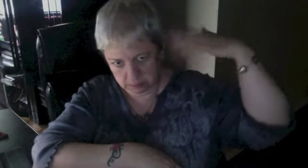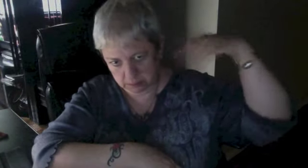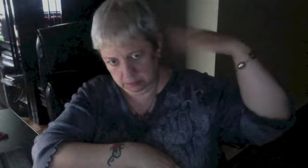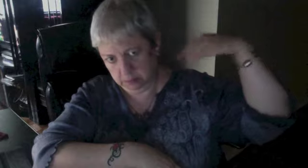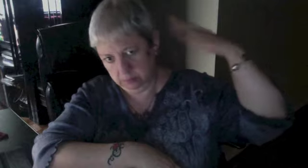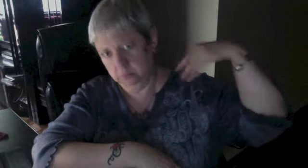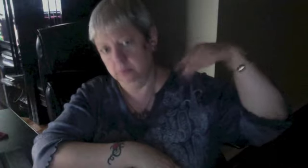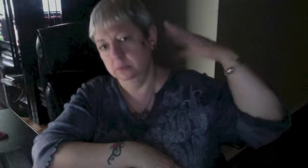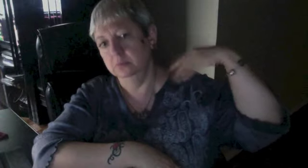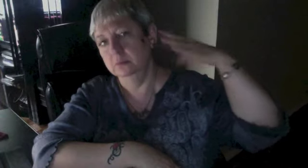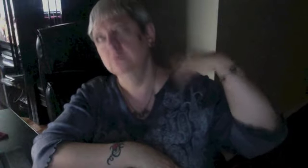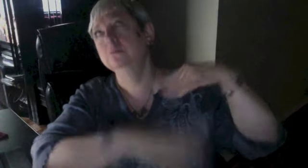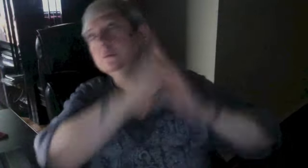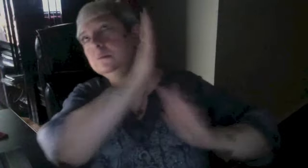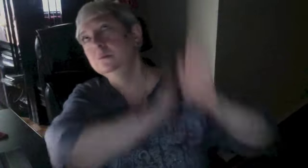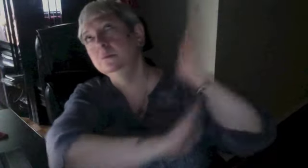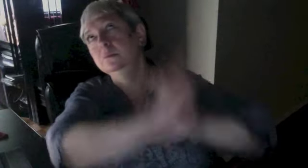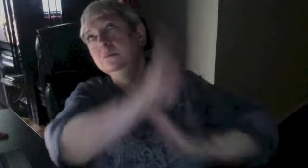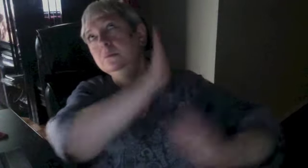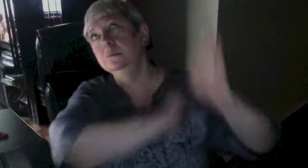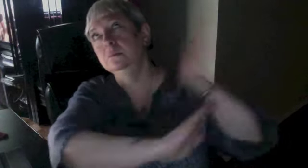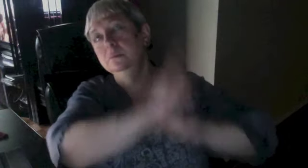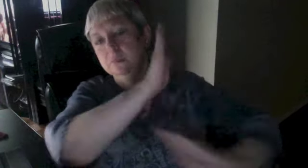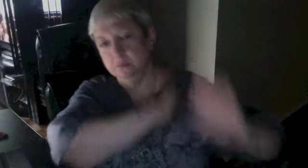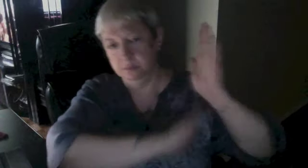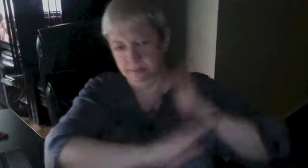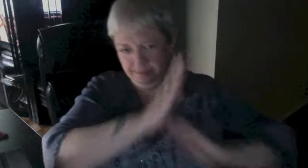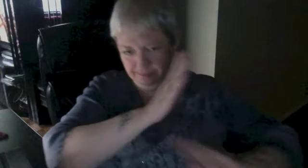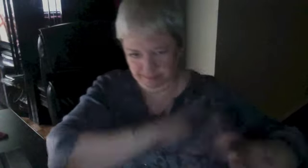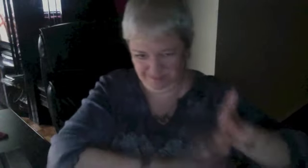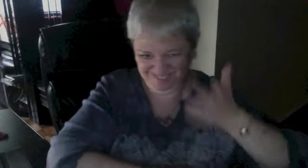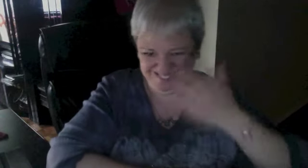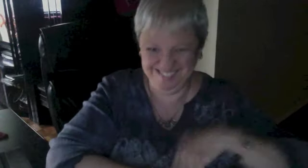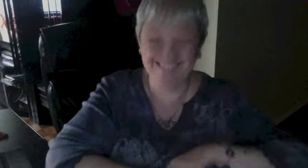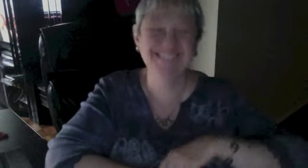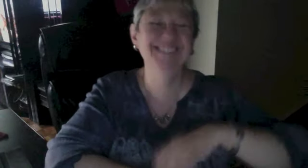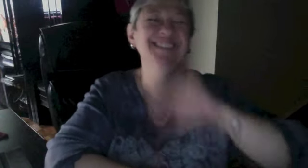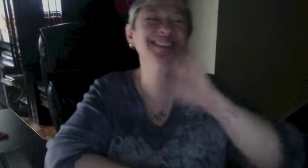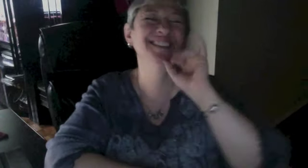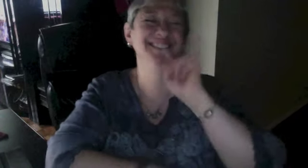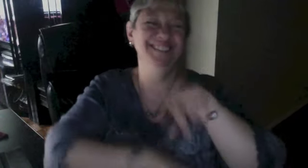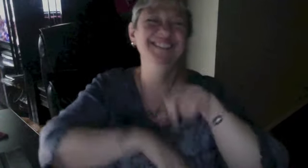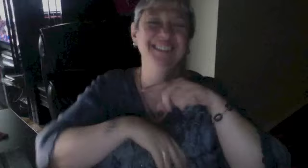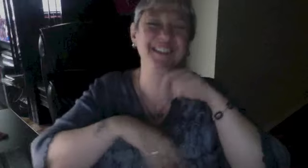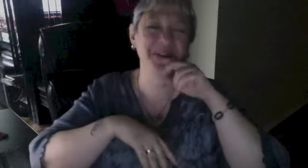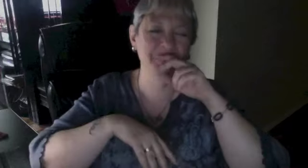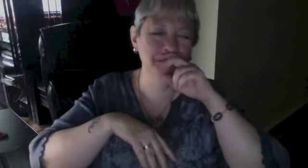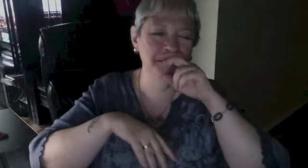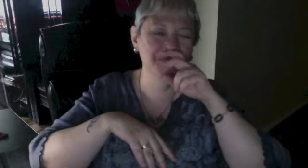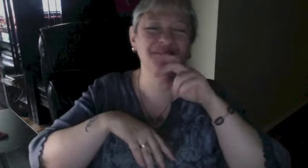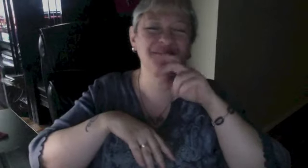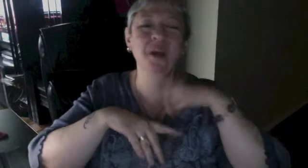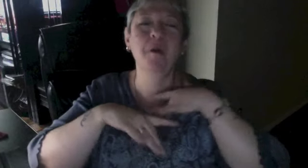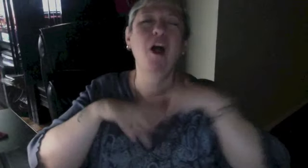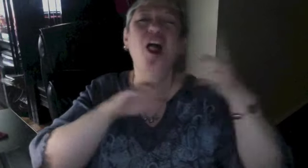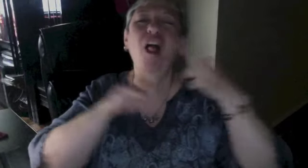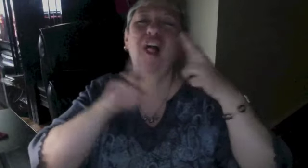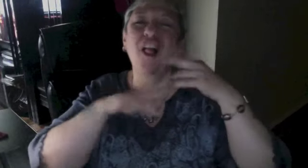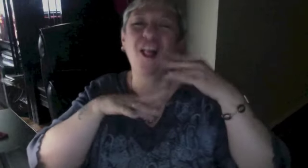MSG Network. Join Spiro Dinas and Clyde Frazier for all the action from Boston. Plus, Knicks legend Bernard King and the entire